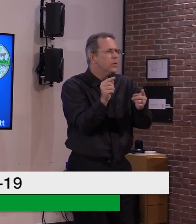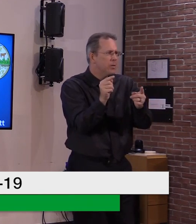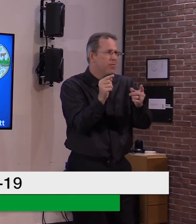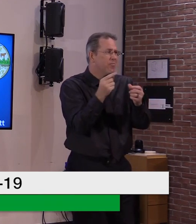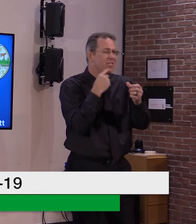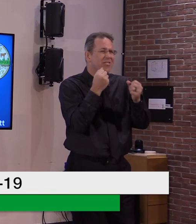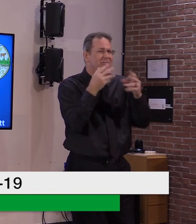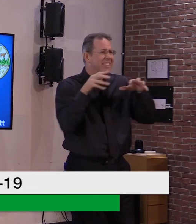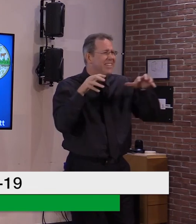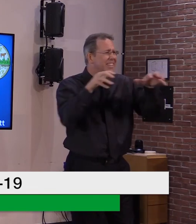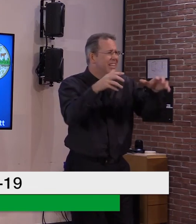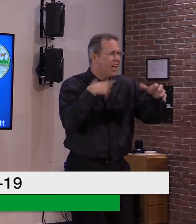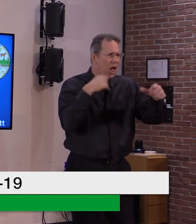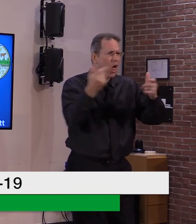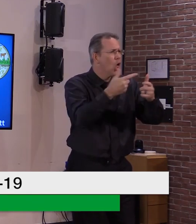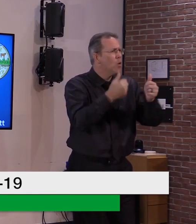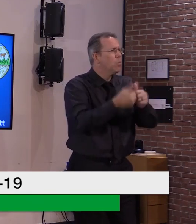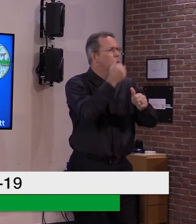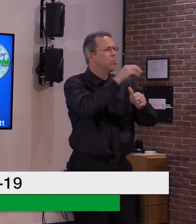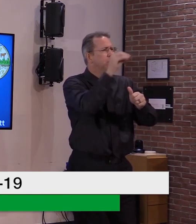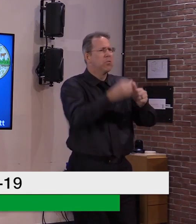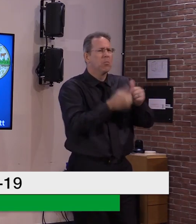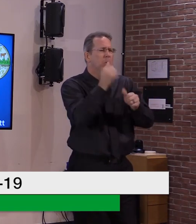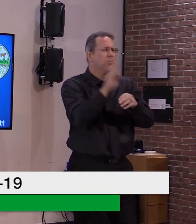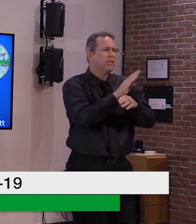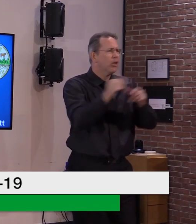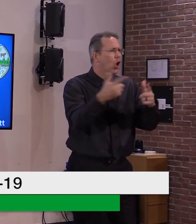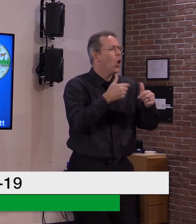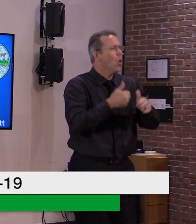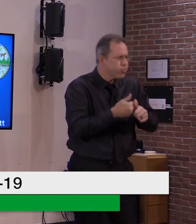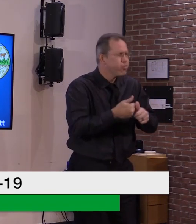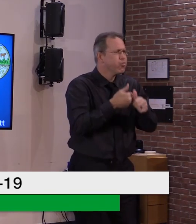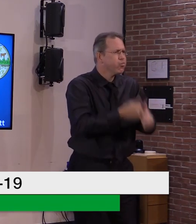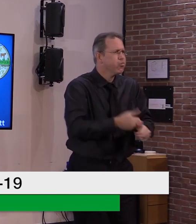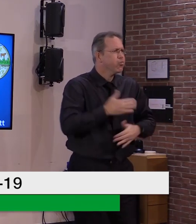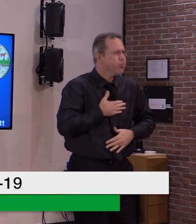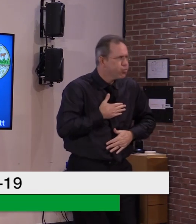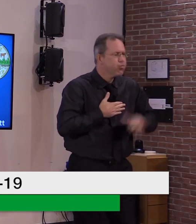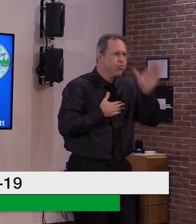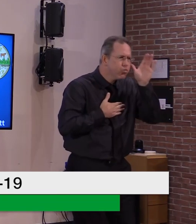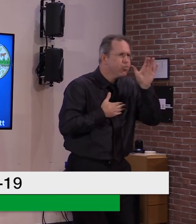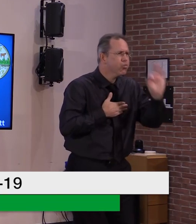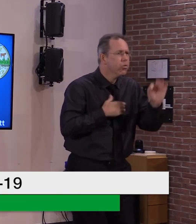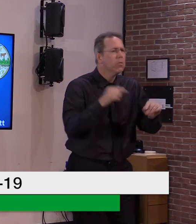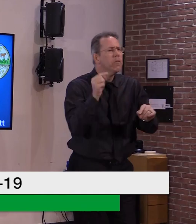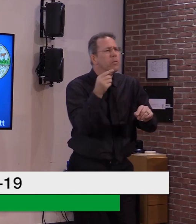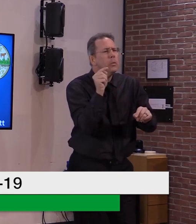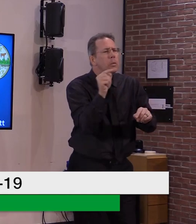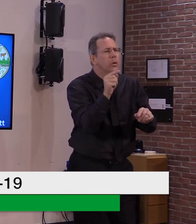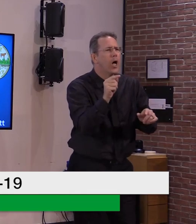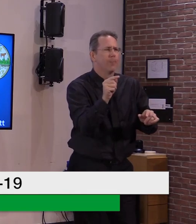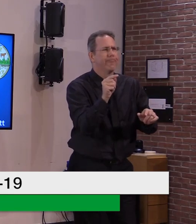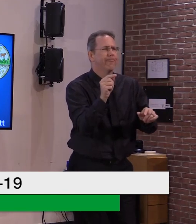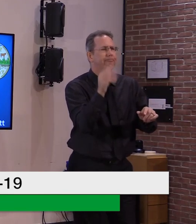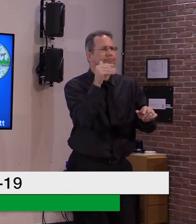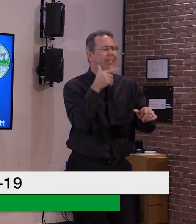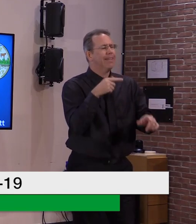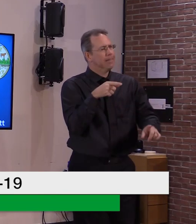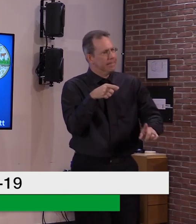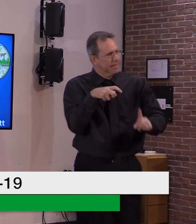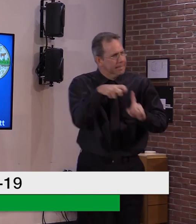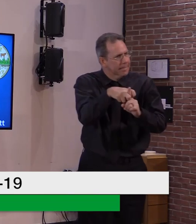of businesses and individuals who are doing their best to ensure that they're keeping themselves their friends and family and their customers